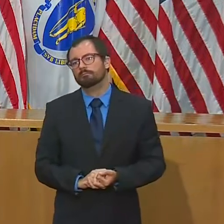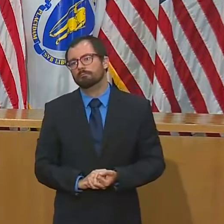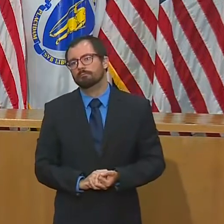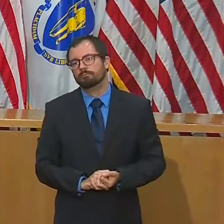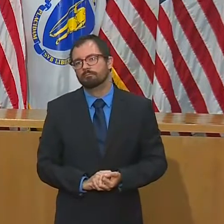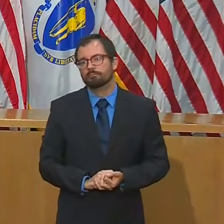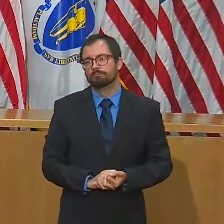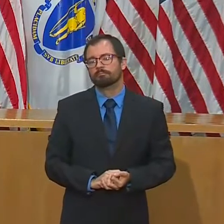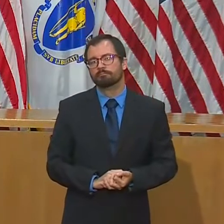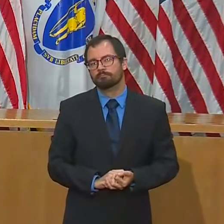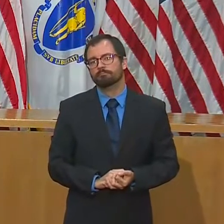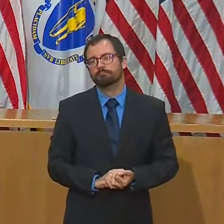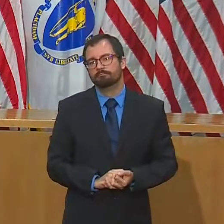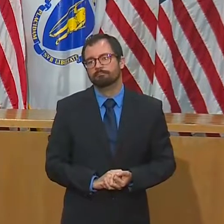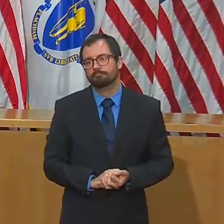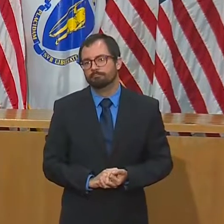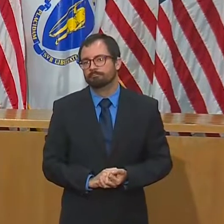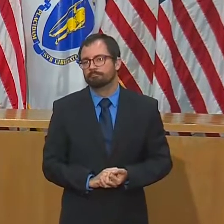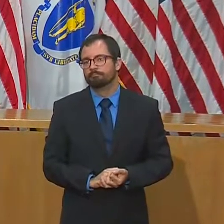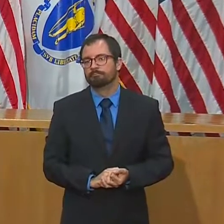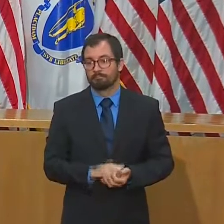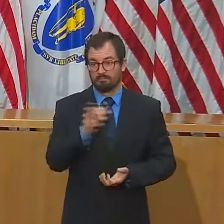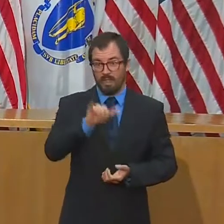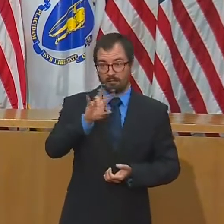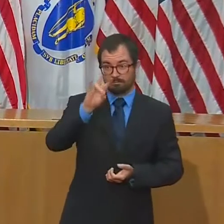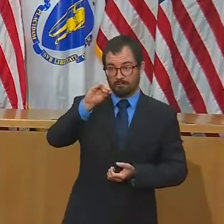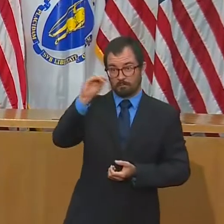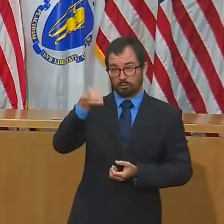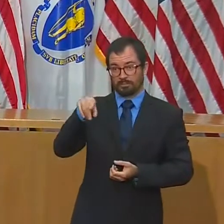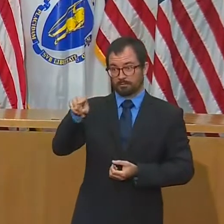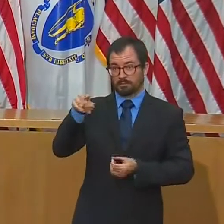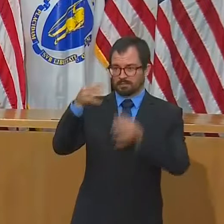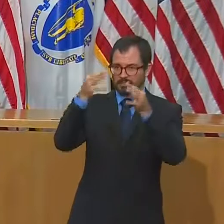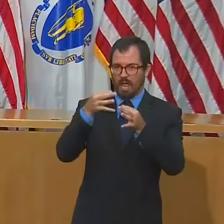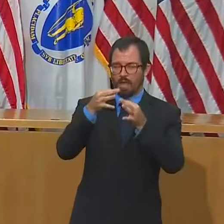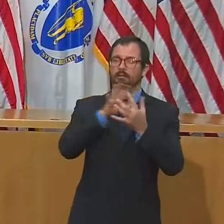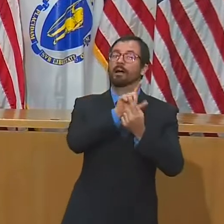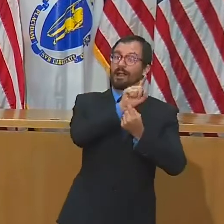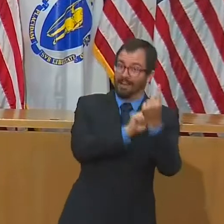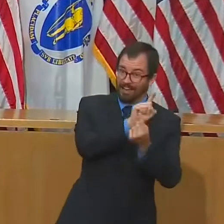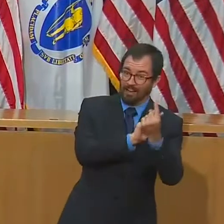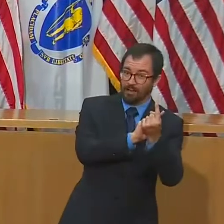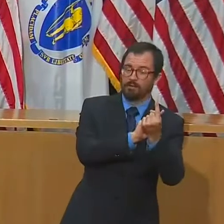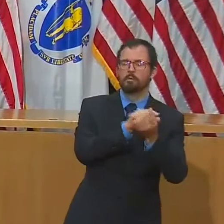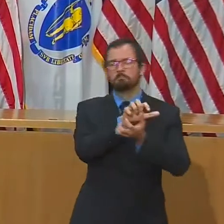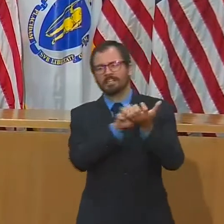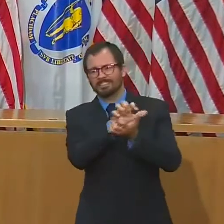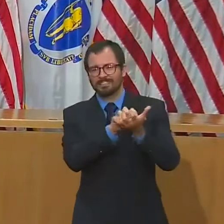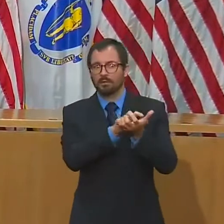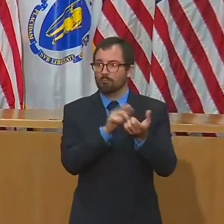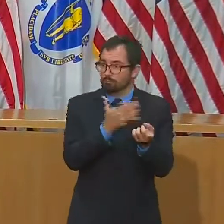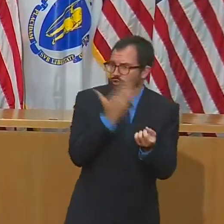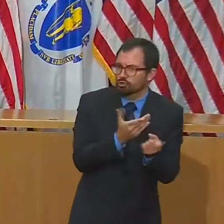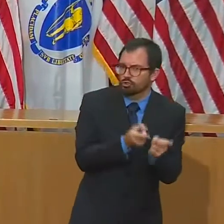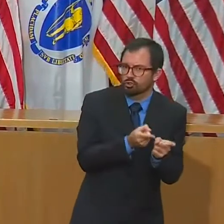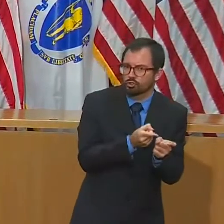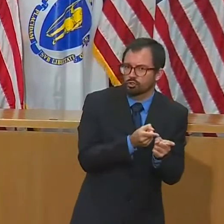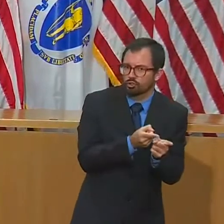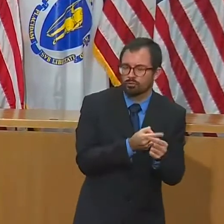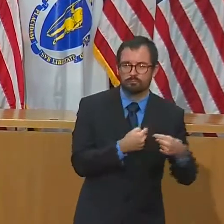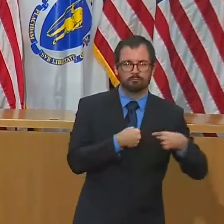at least a partial in-person learning experience for kids. Students have been away from their classrooms and their teachers and peers since